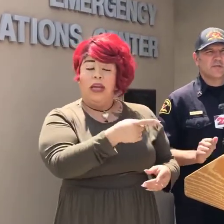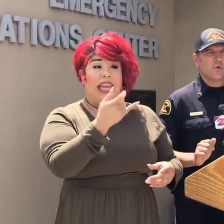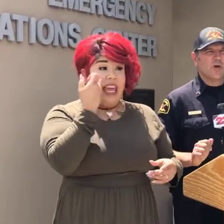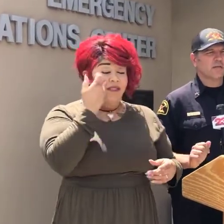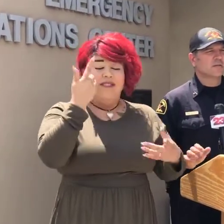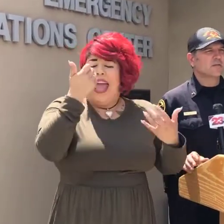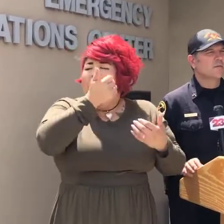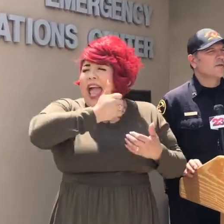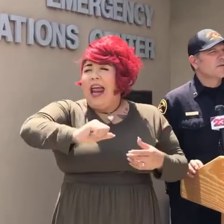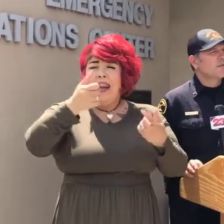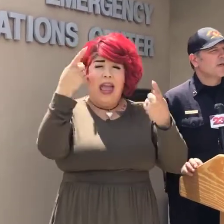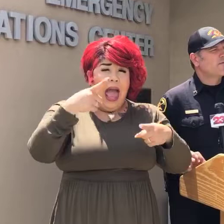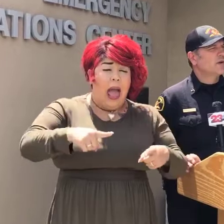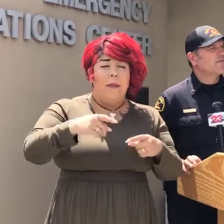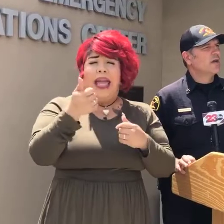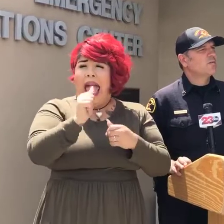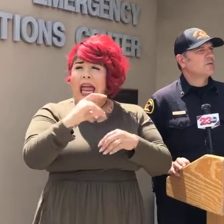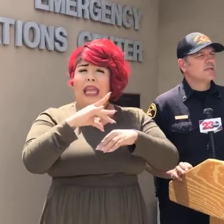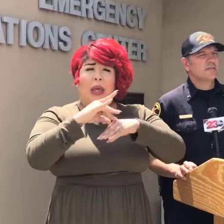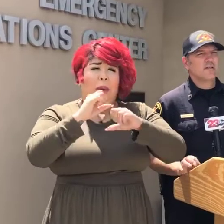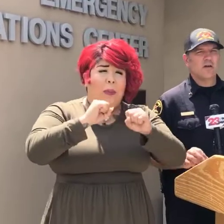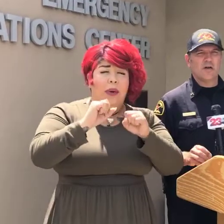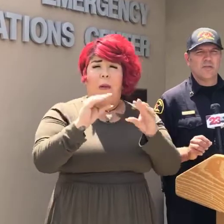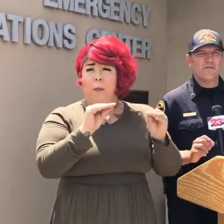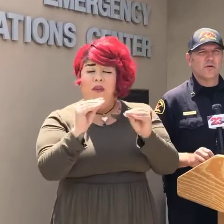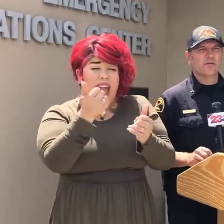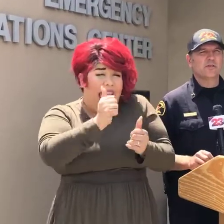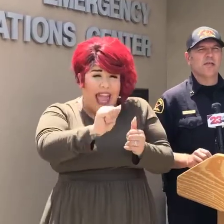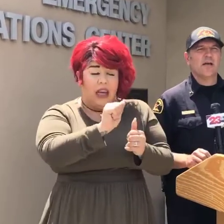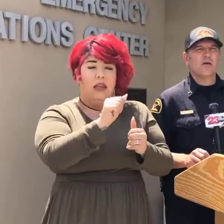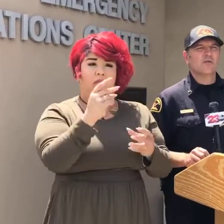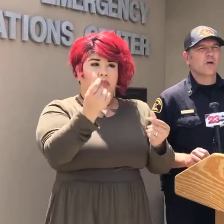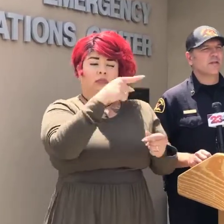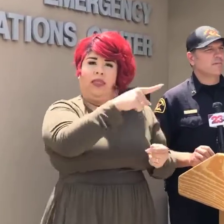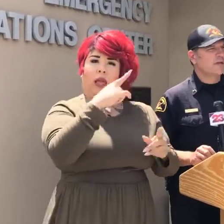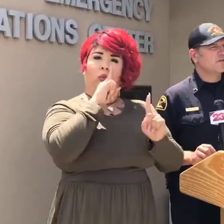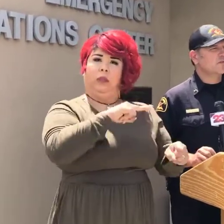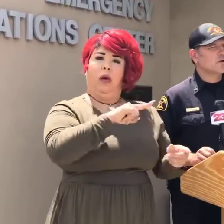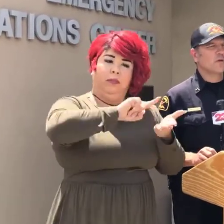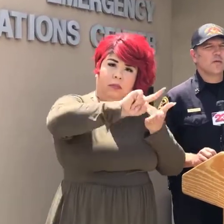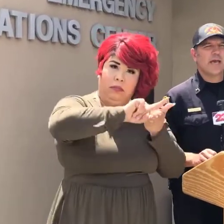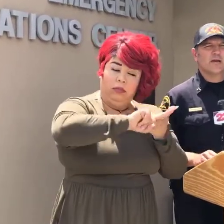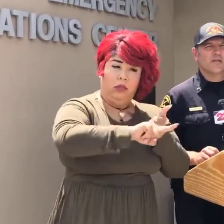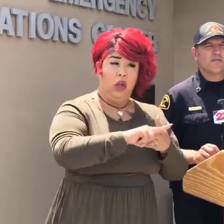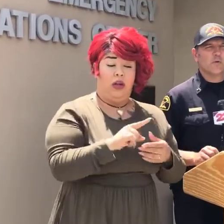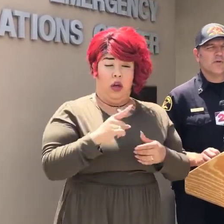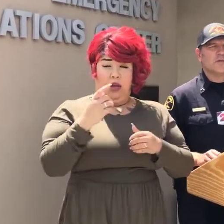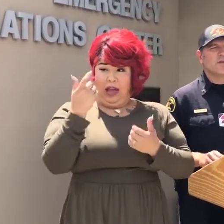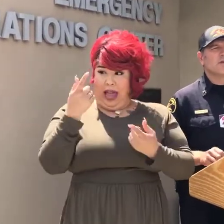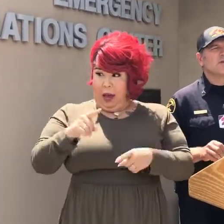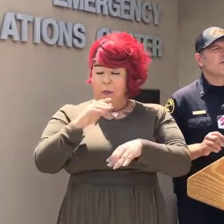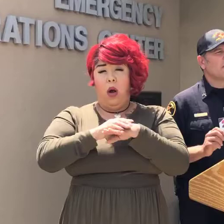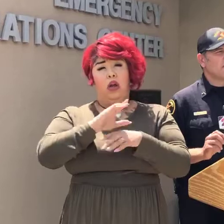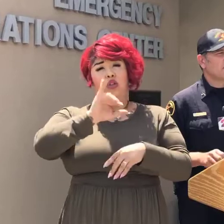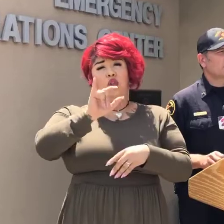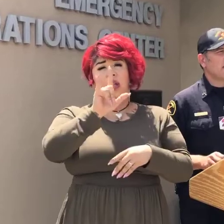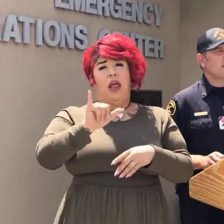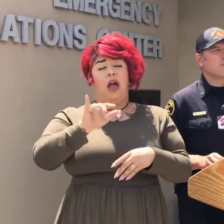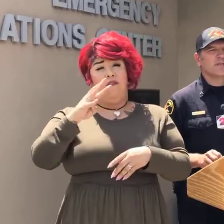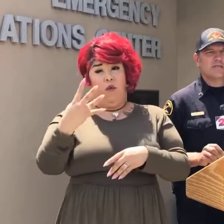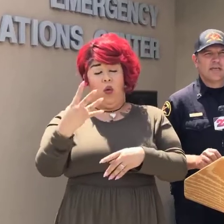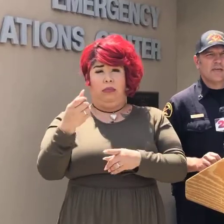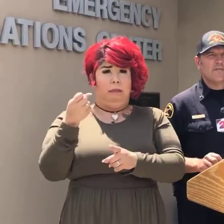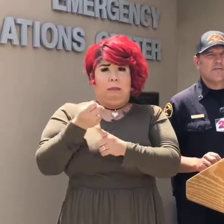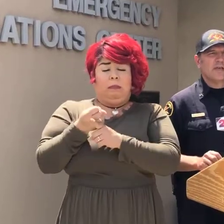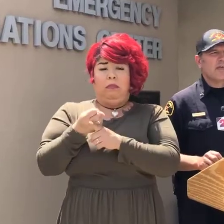start their response. They have verified with us on the first earthquake, the major earthquake that we had on the 4th, that the